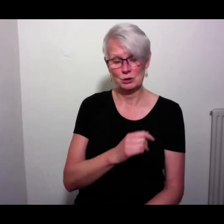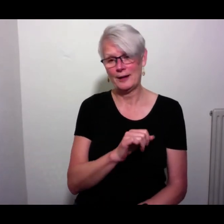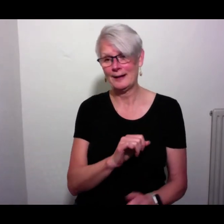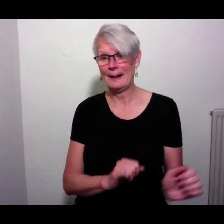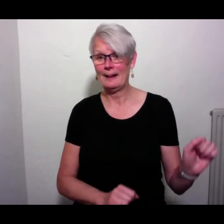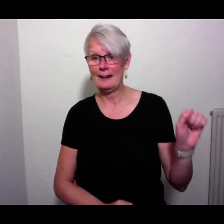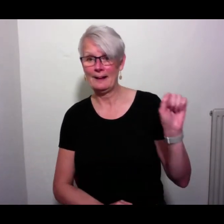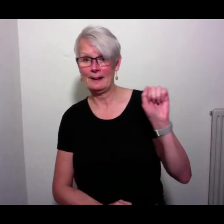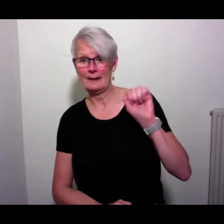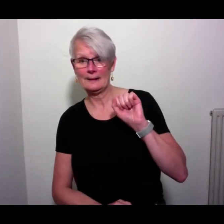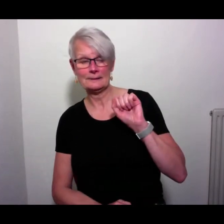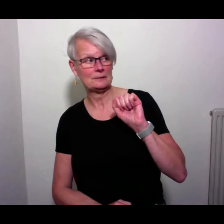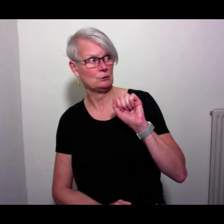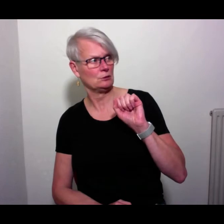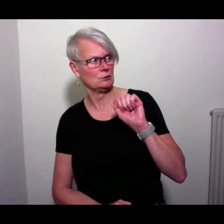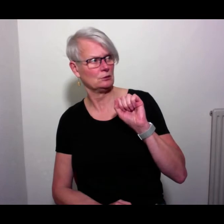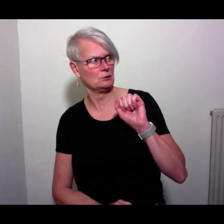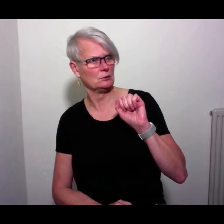Then she leans in.